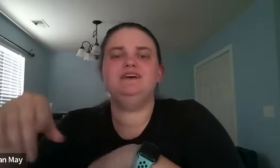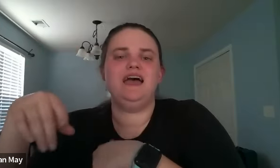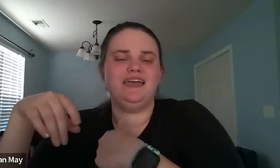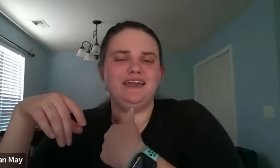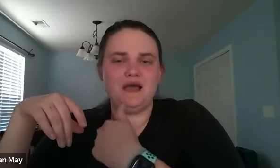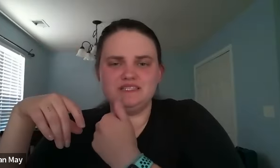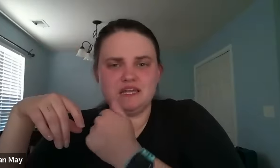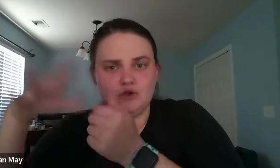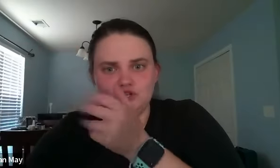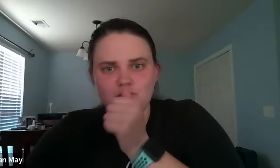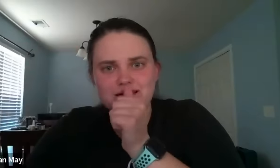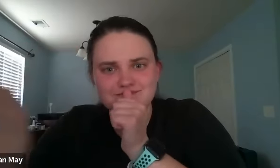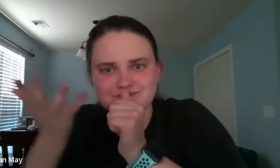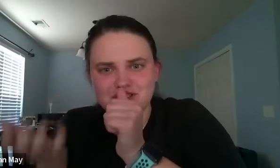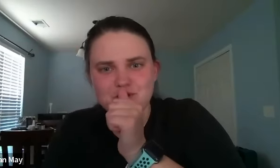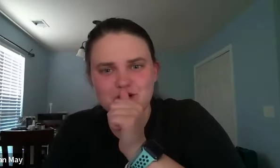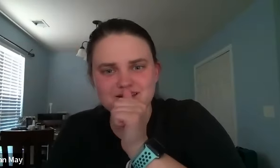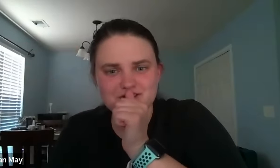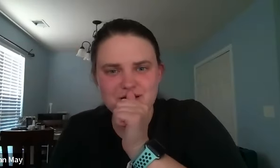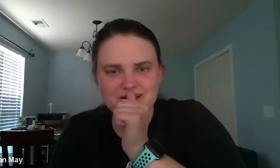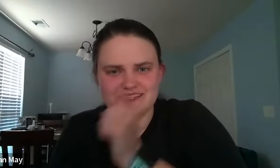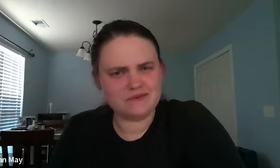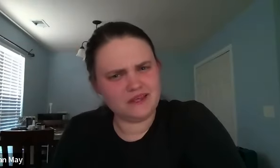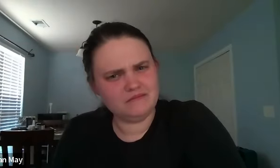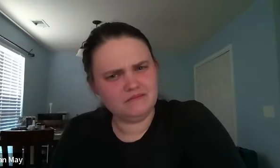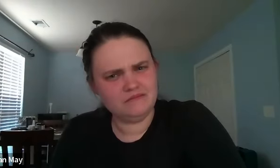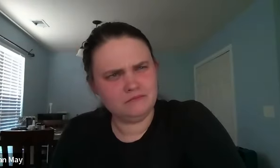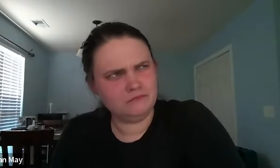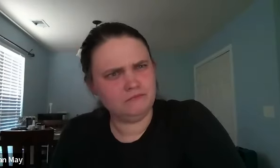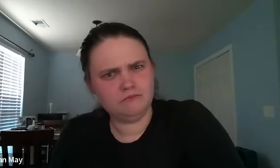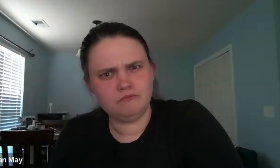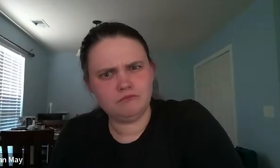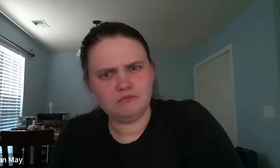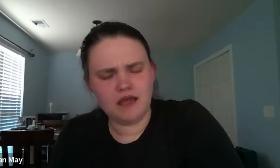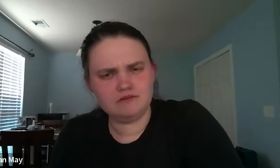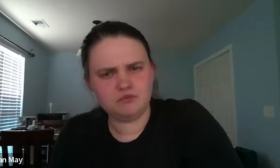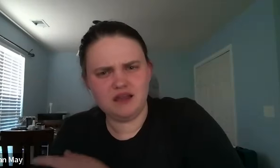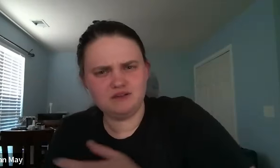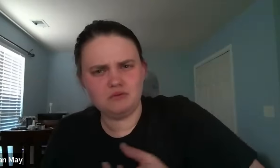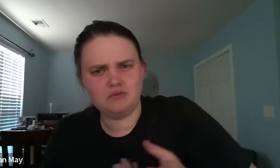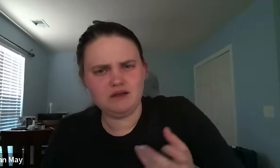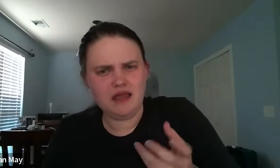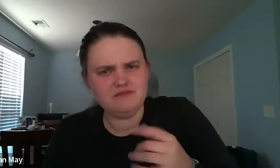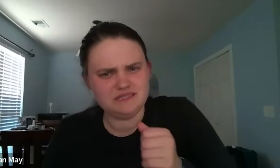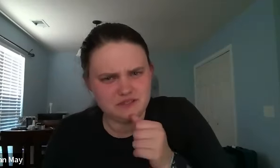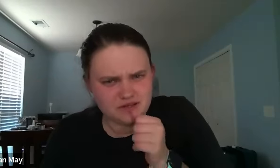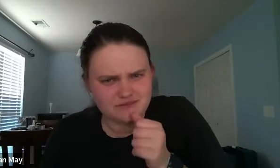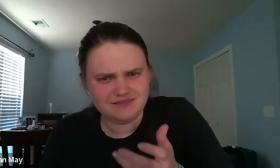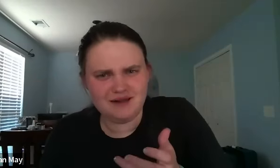And I would say, oh, do you want strawberries? And they'd be like, I don't have a secret. And I'm